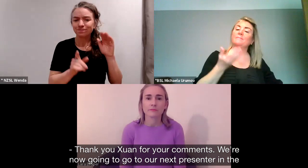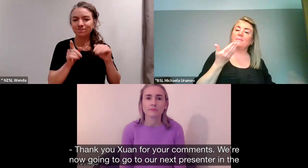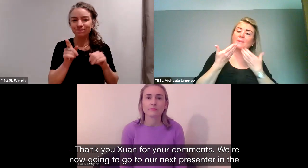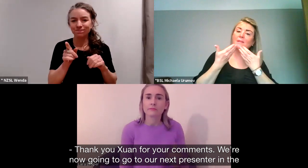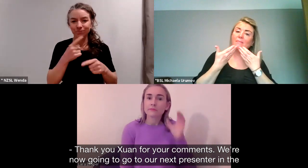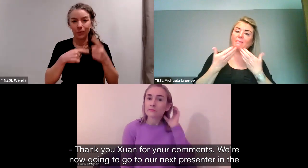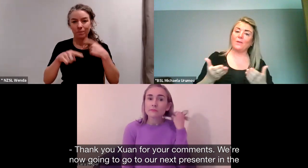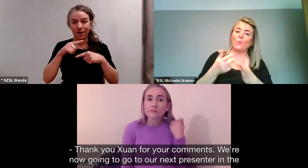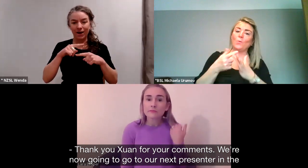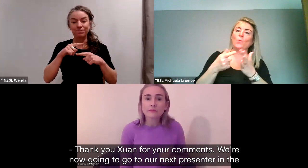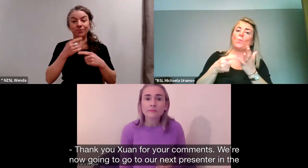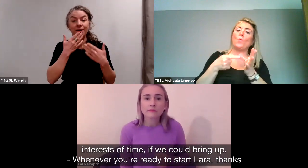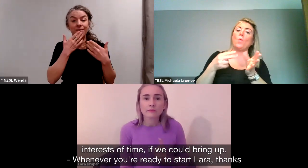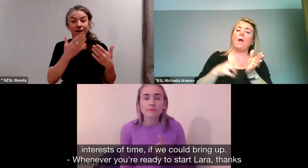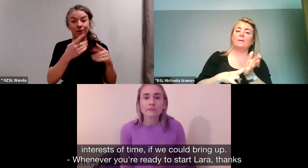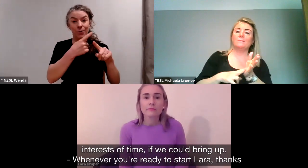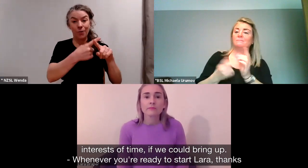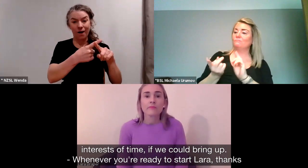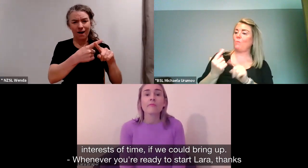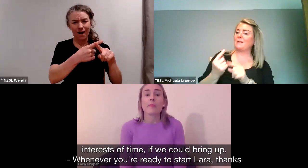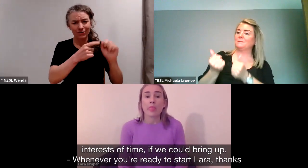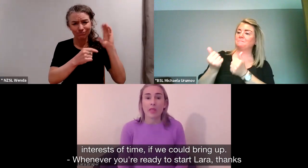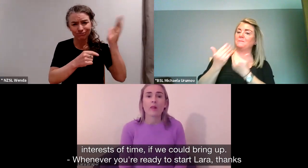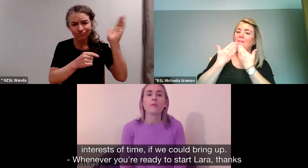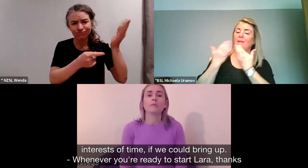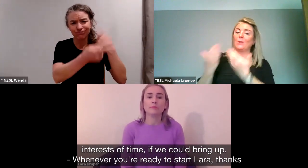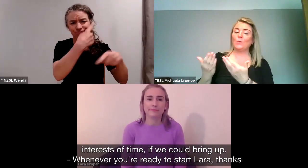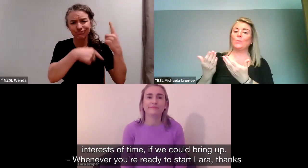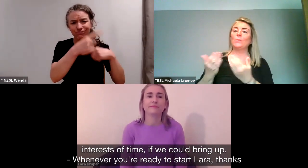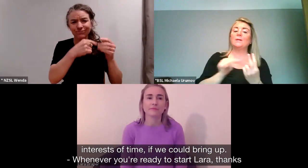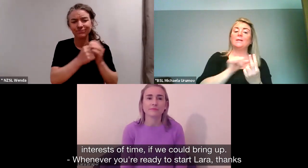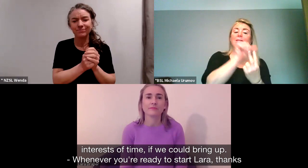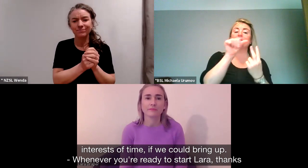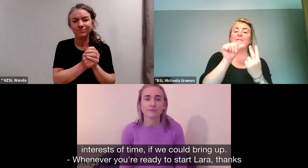We're now going to go on to our next presenter in the interest of time. If we could bring up.